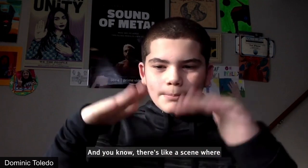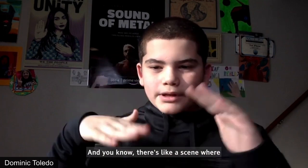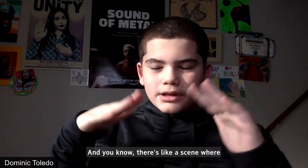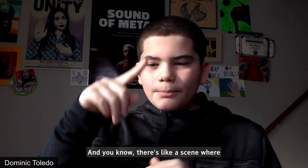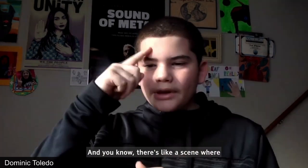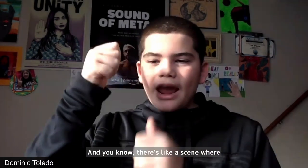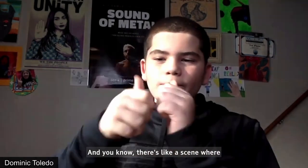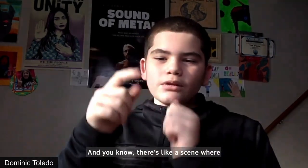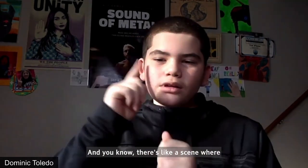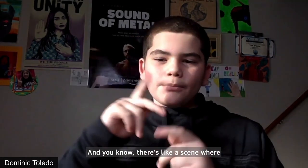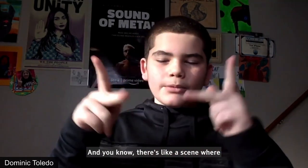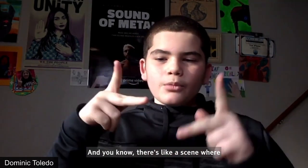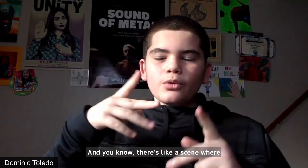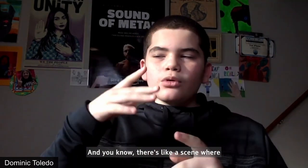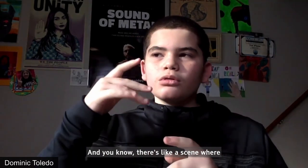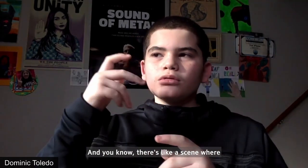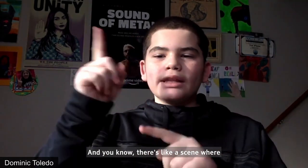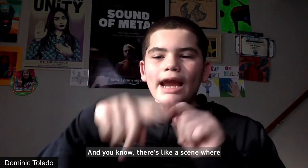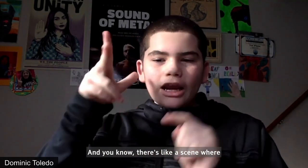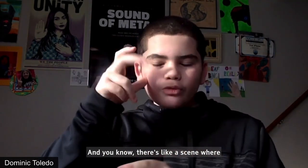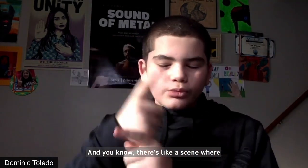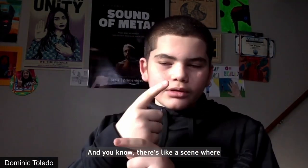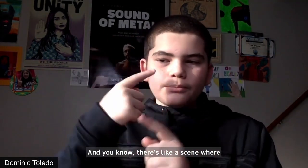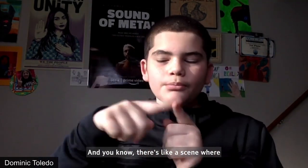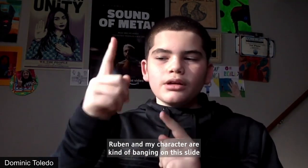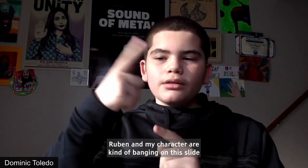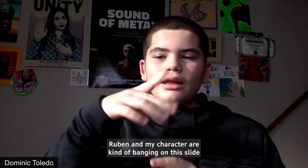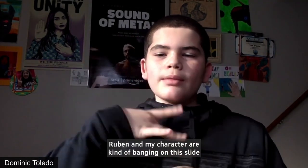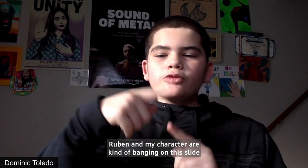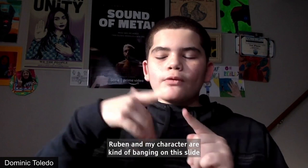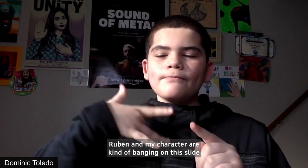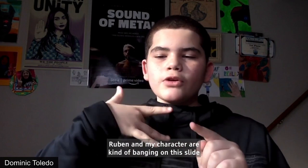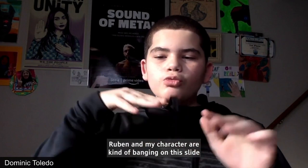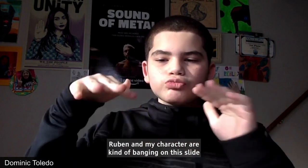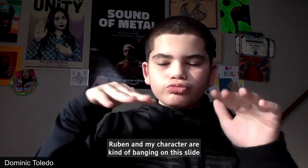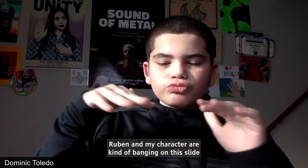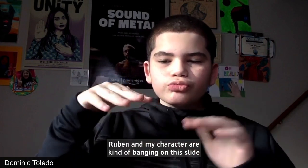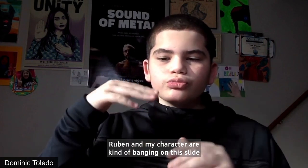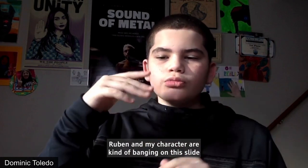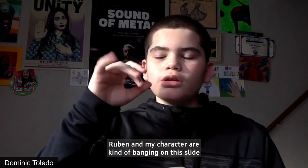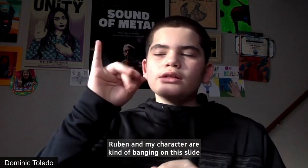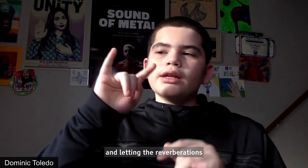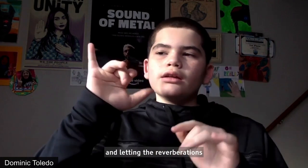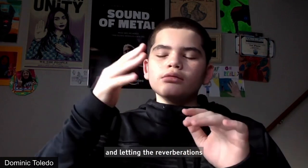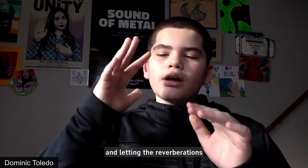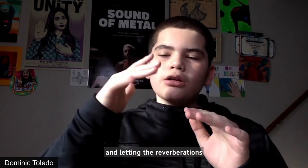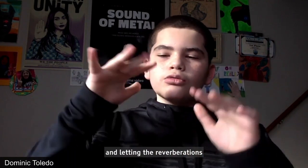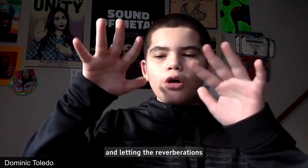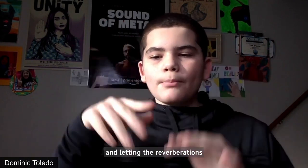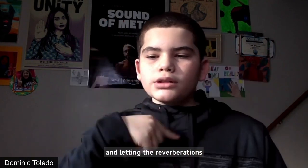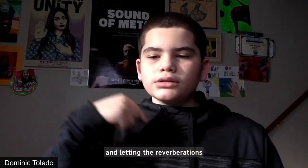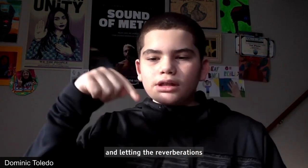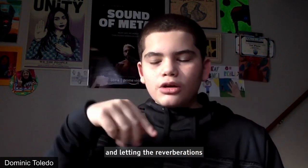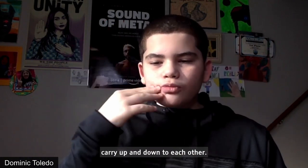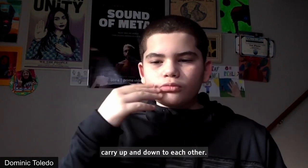film, and you know, there's like a scene where Ruben and my character are kind of banging on the slide and letting the